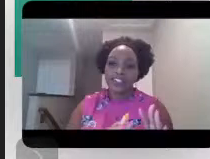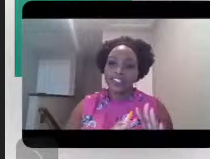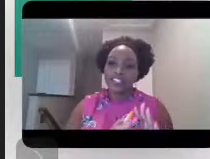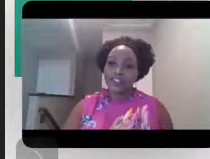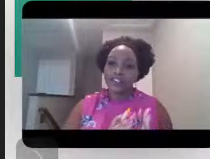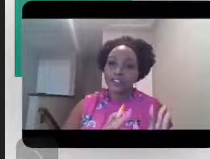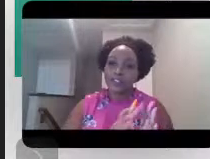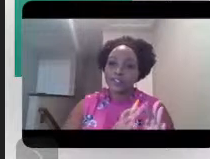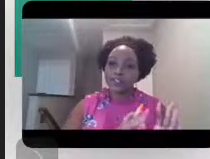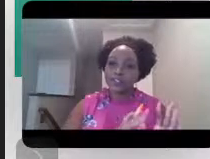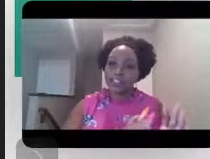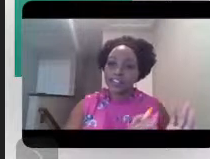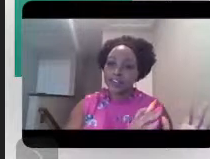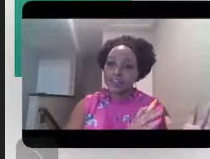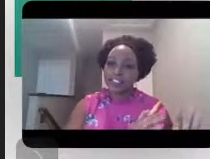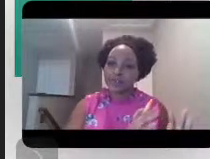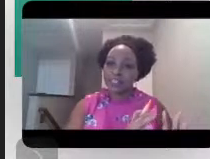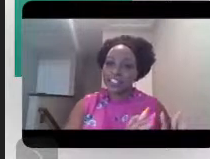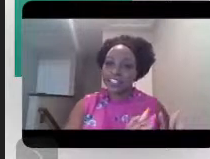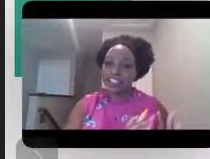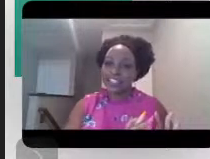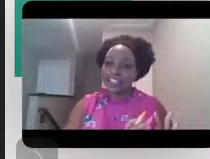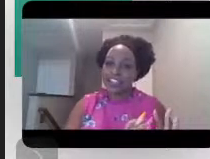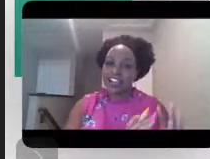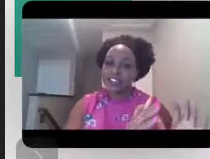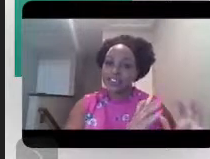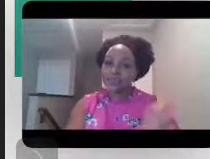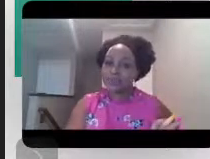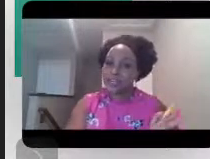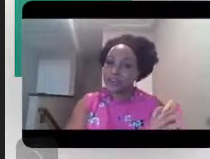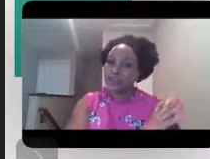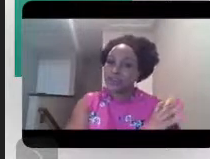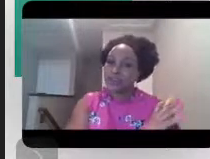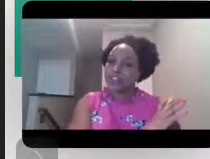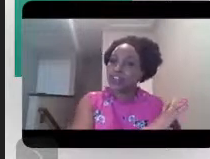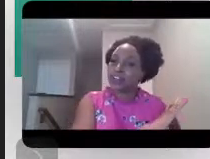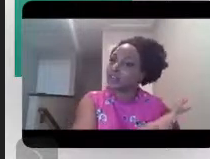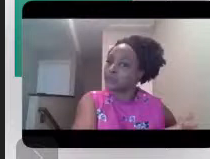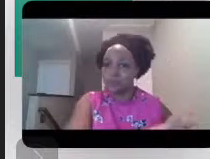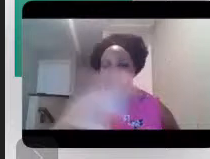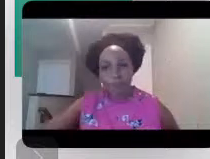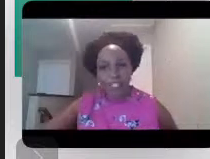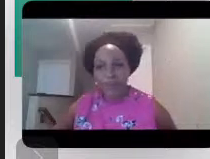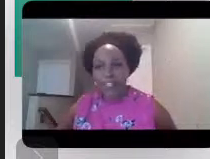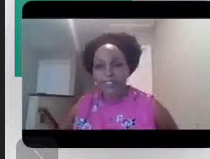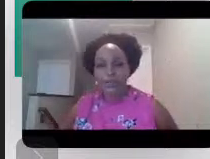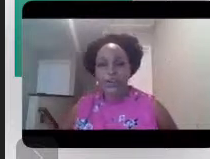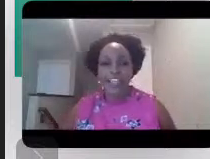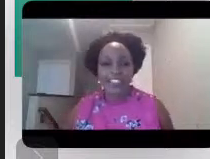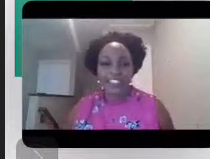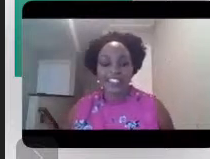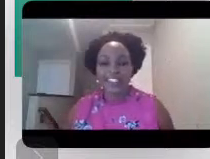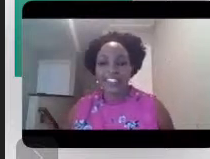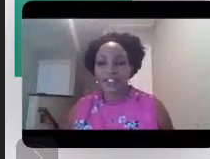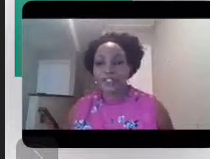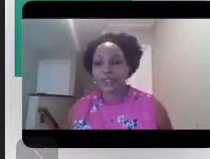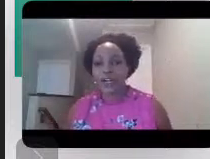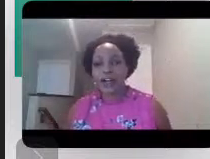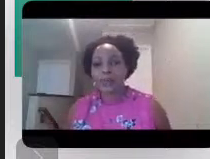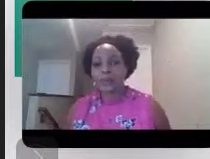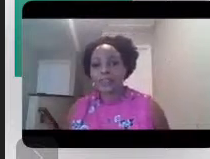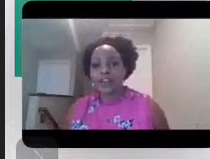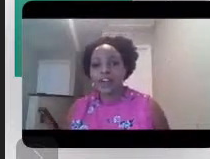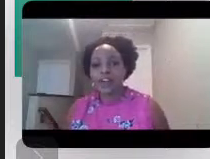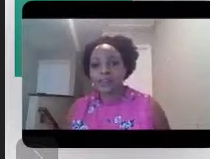it gives you the flexibility to work with pretty much all ages, so